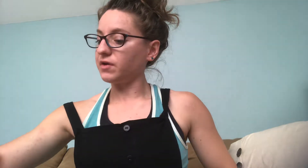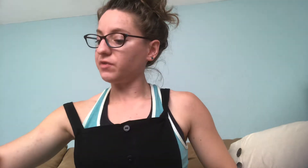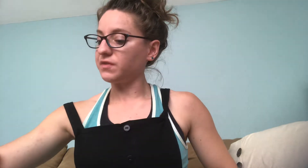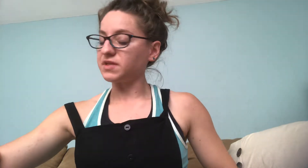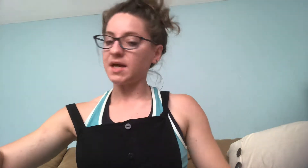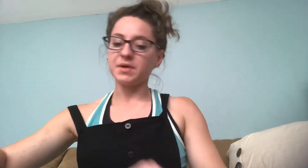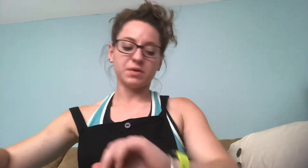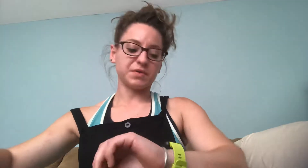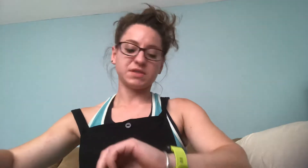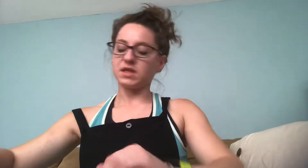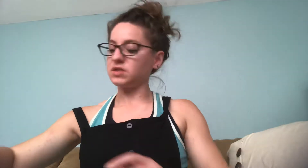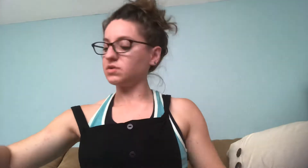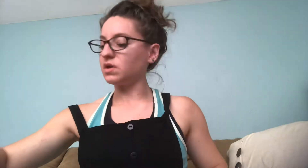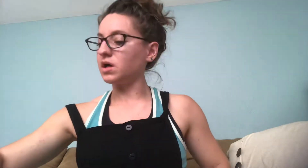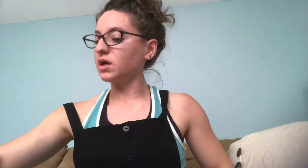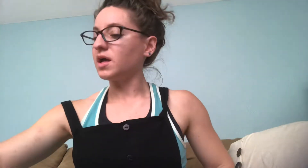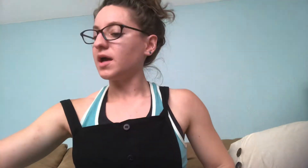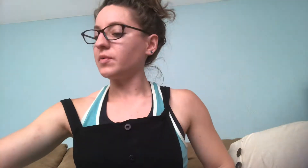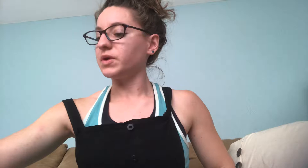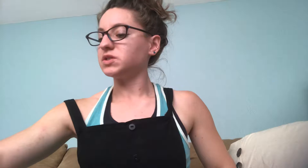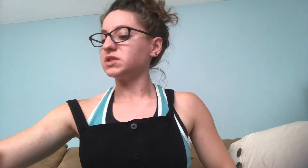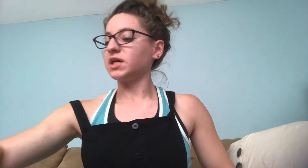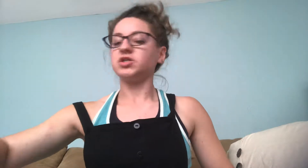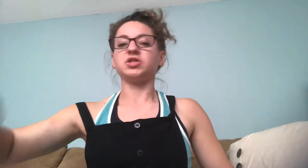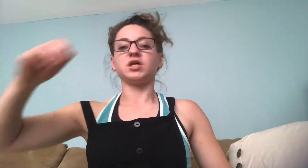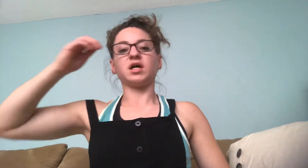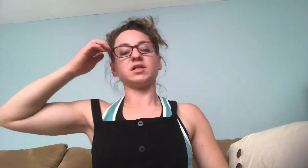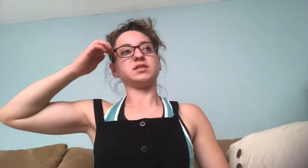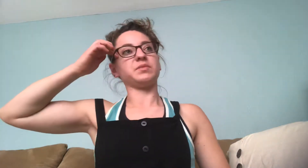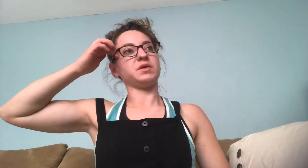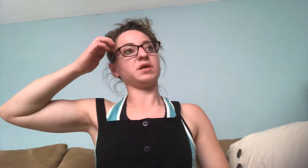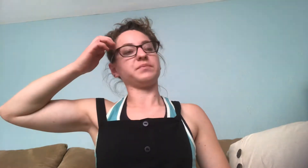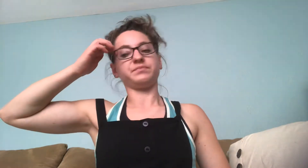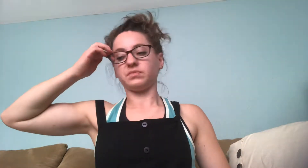if we have time, I don't want this to get too long, I'm going to touch on something